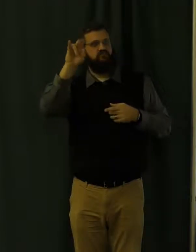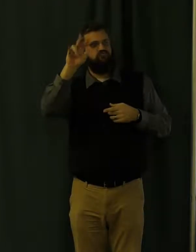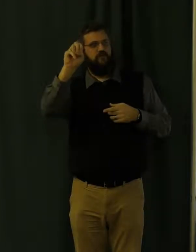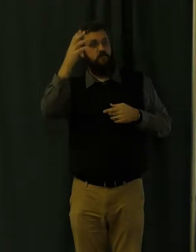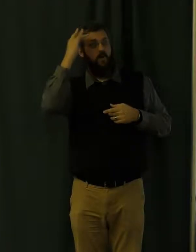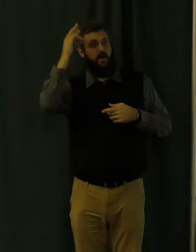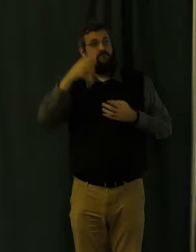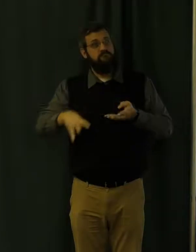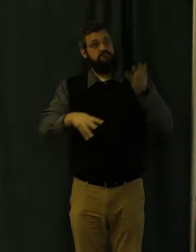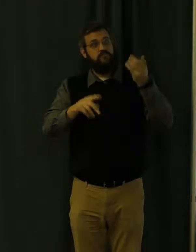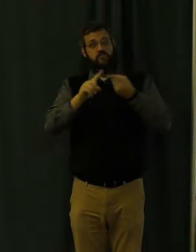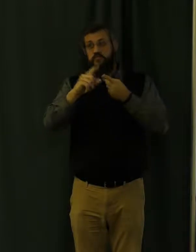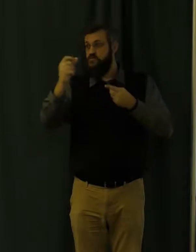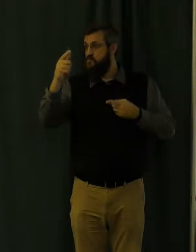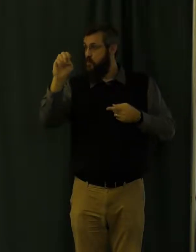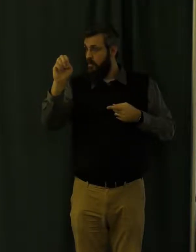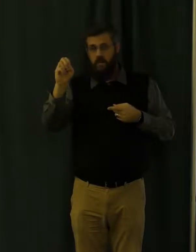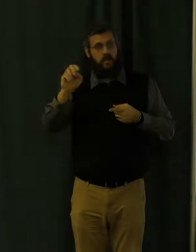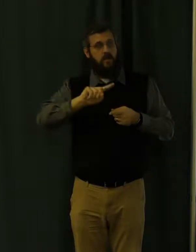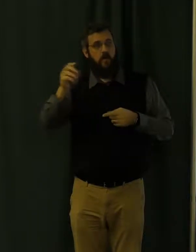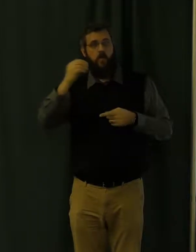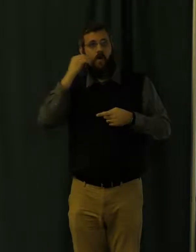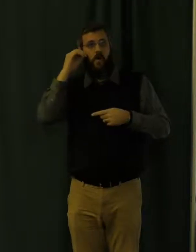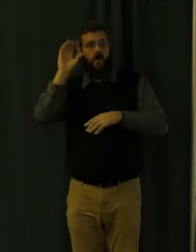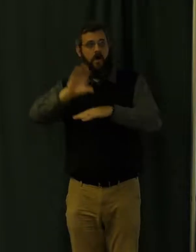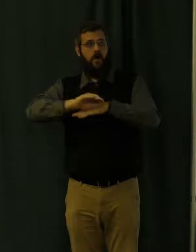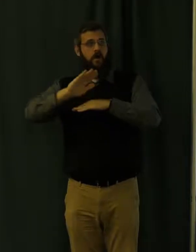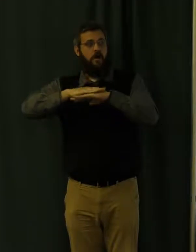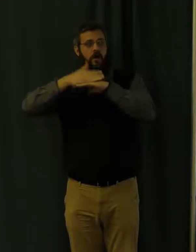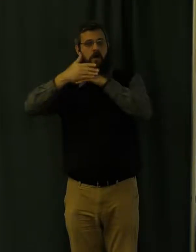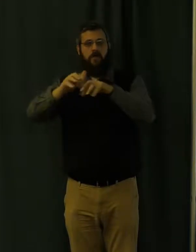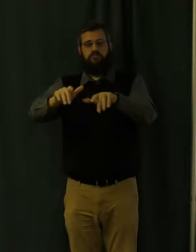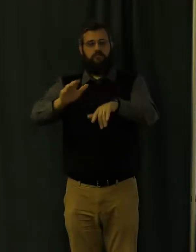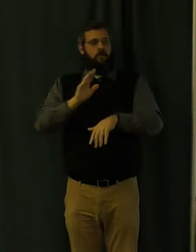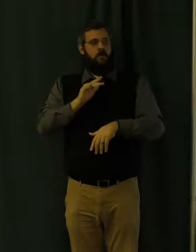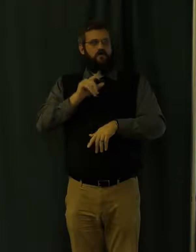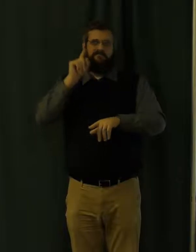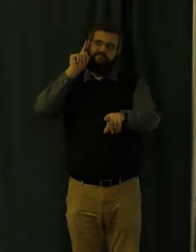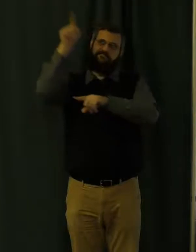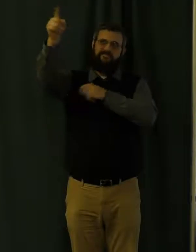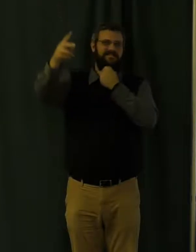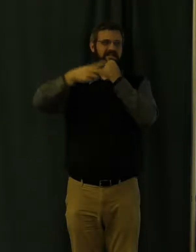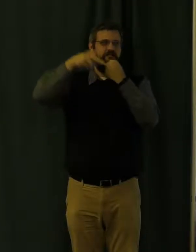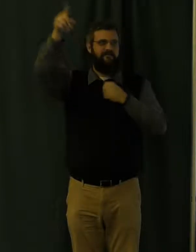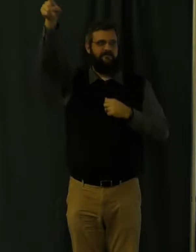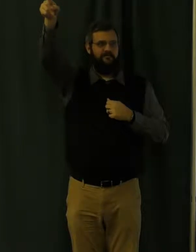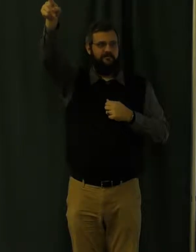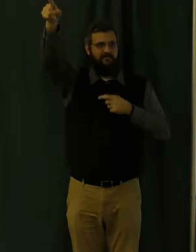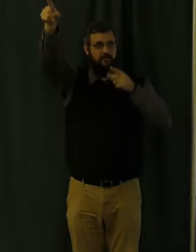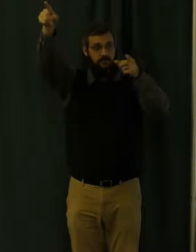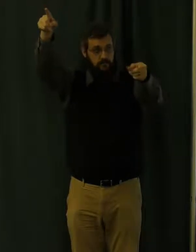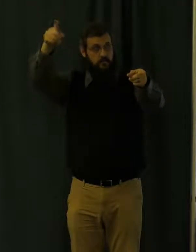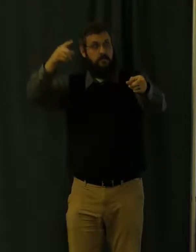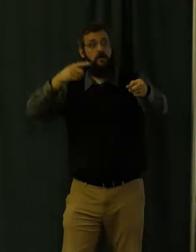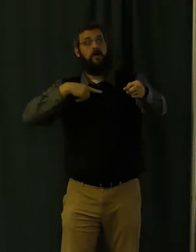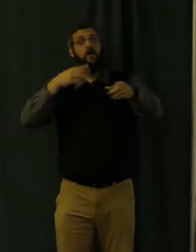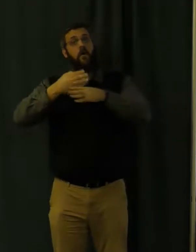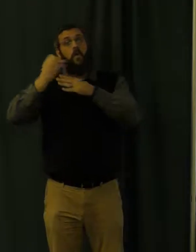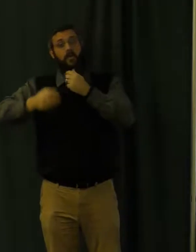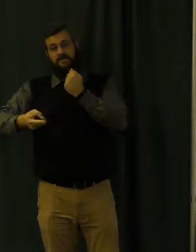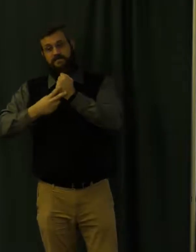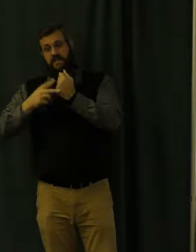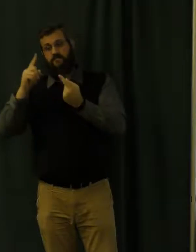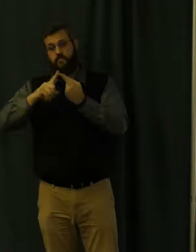go home and work on it. You can work on it anywhere because it's in a happy place, safe and sound. So where I save everything that I do on the weekend